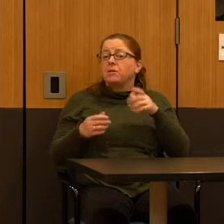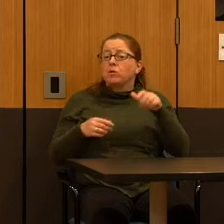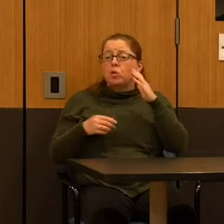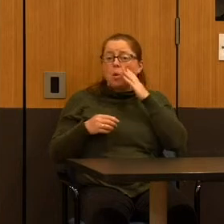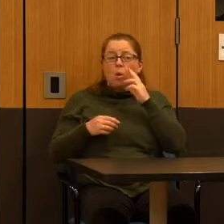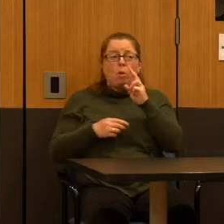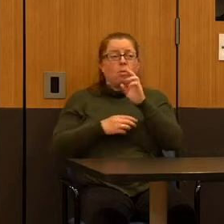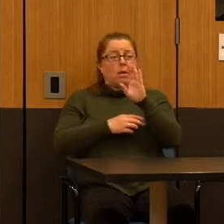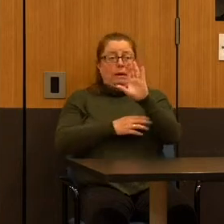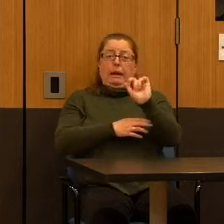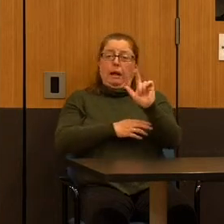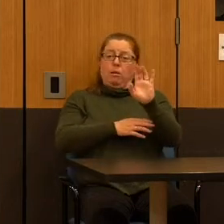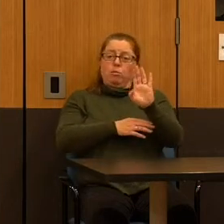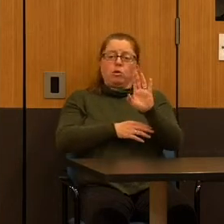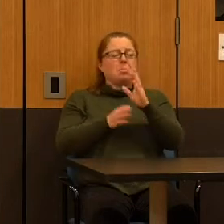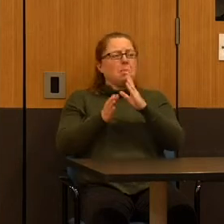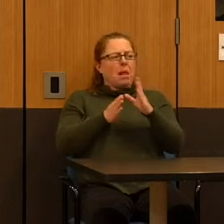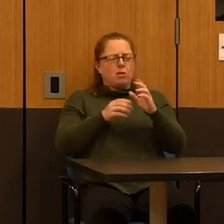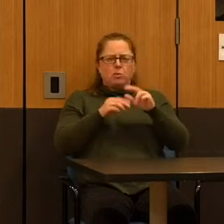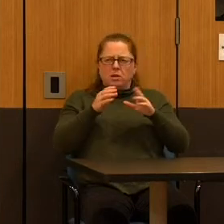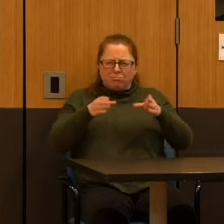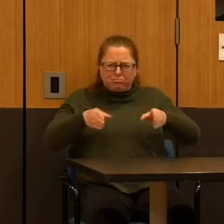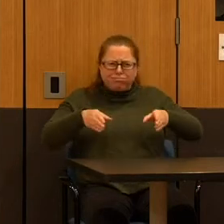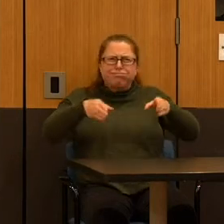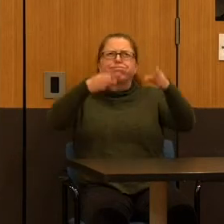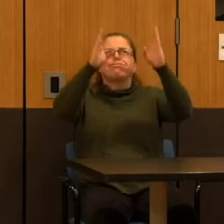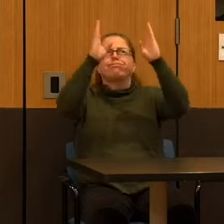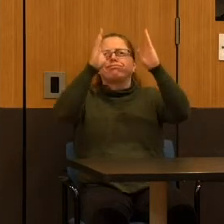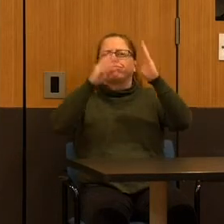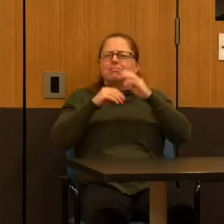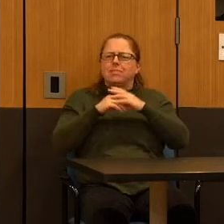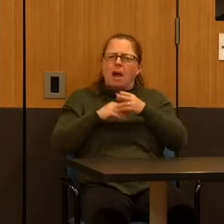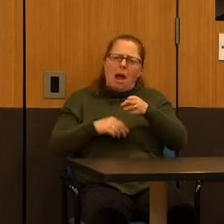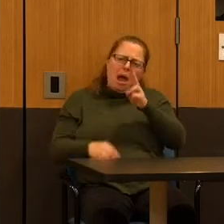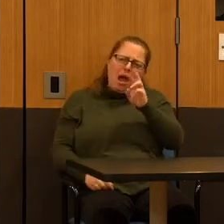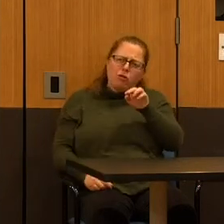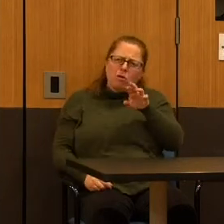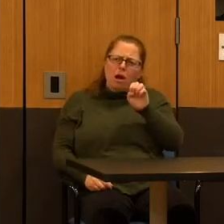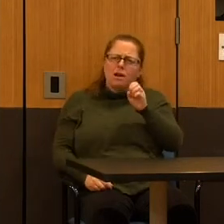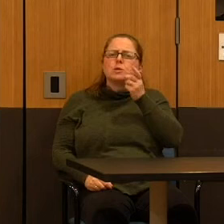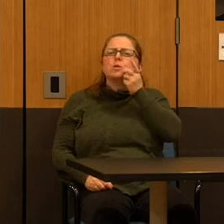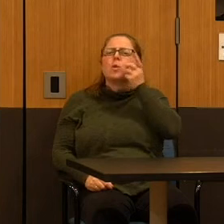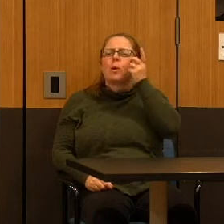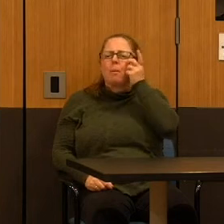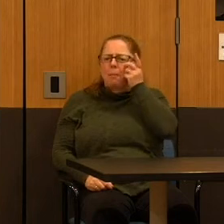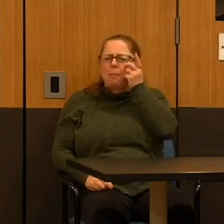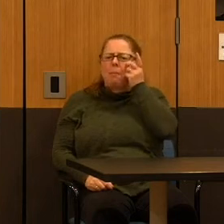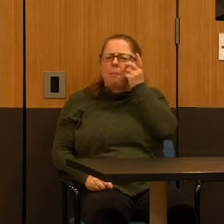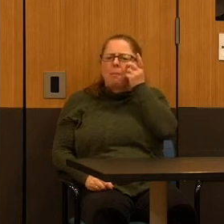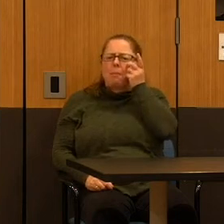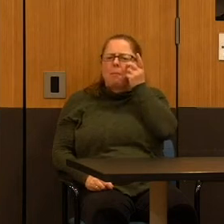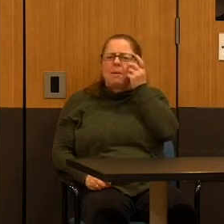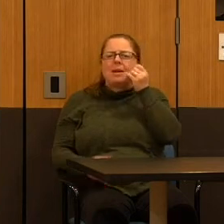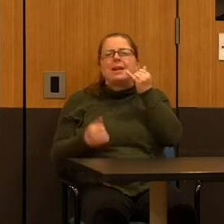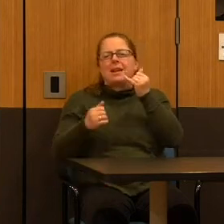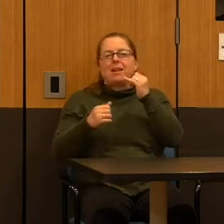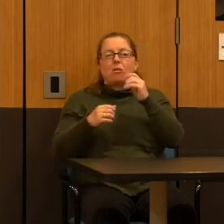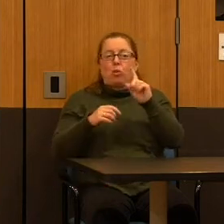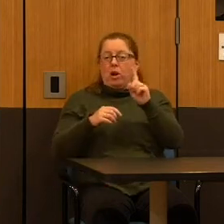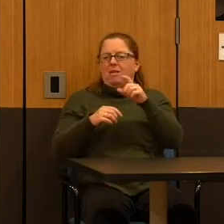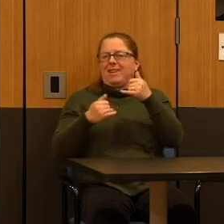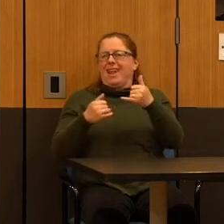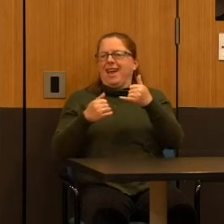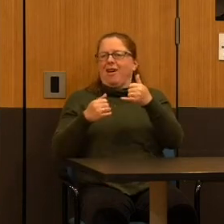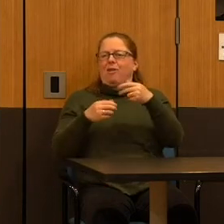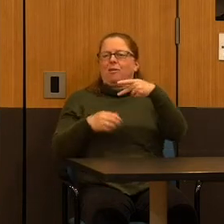had planned a high-rise sort of like a classroom or dormitory building on the site that is now People's Park.